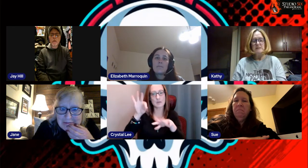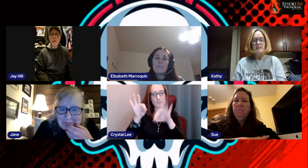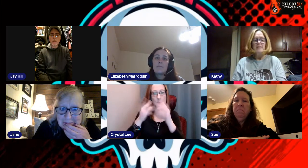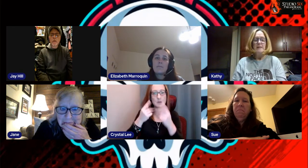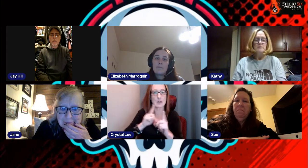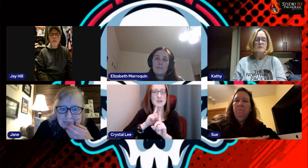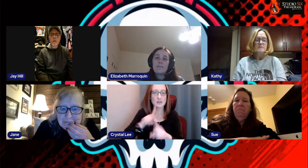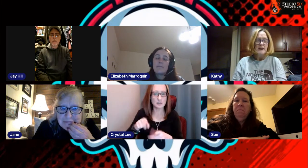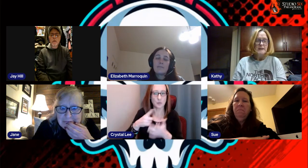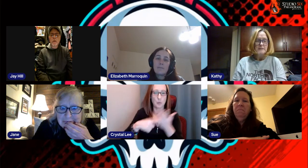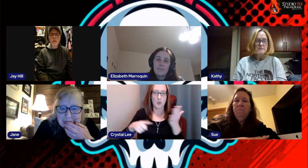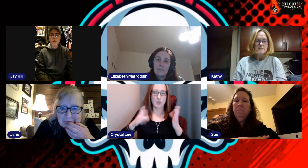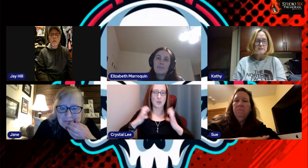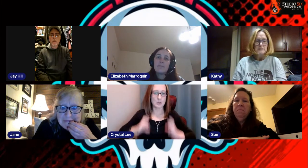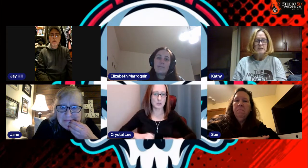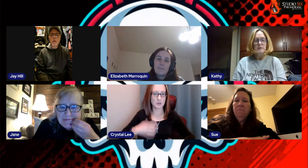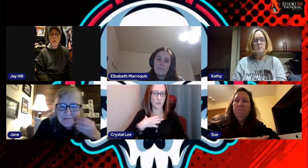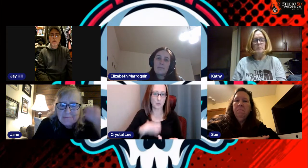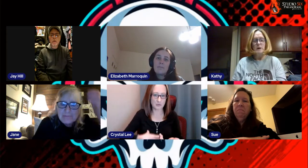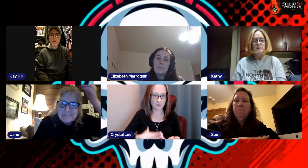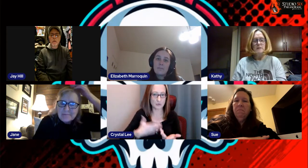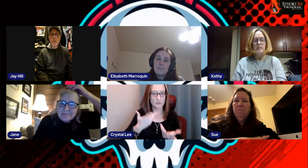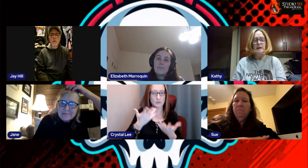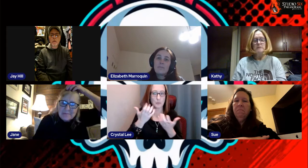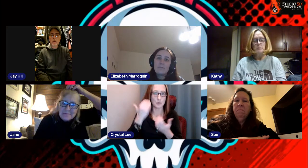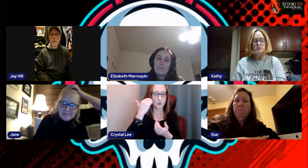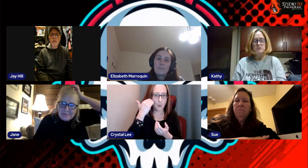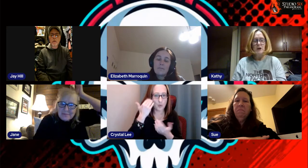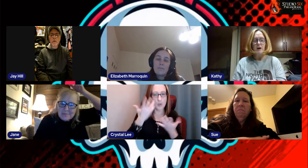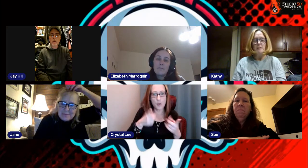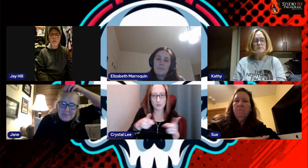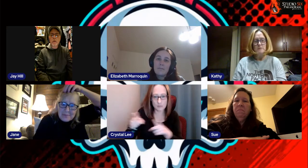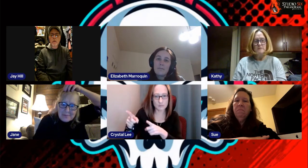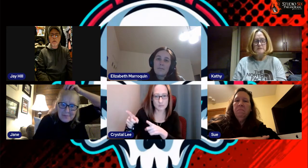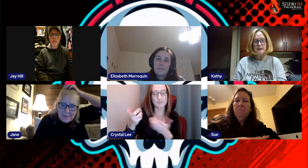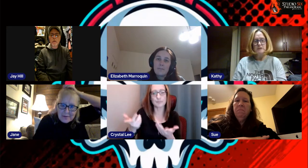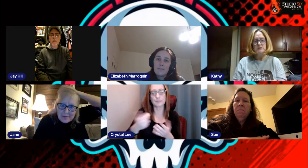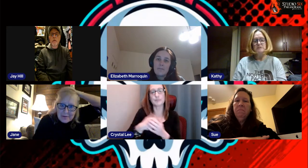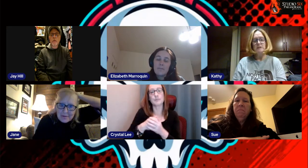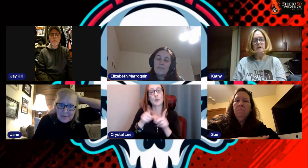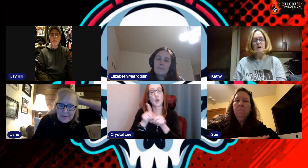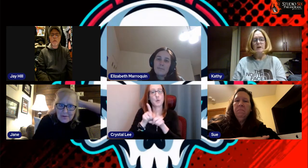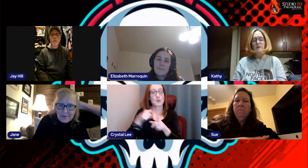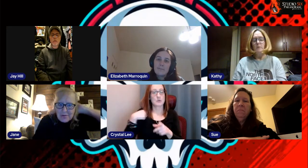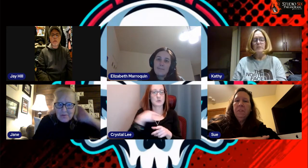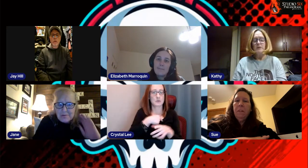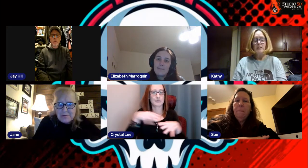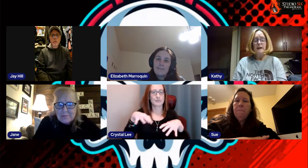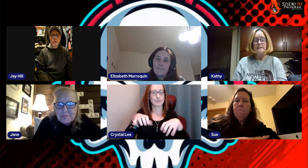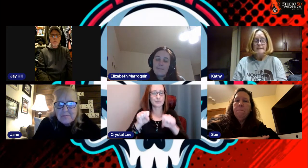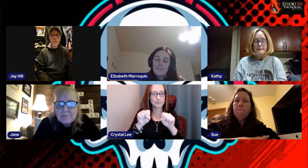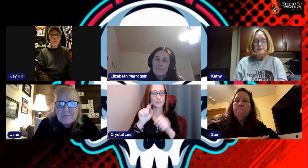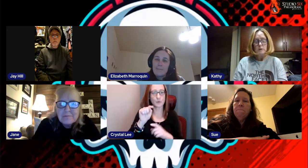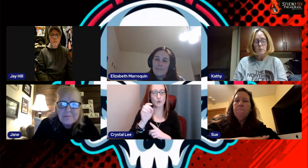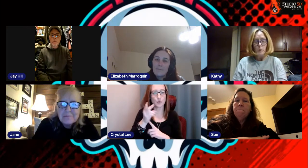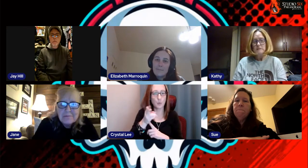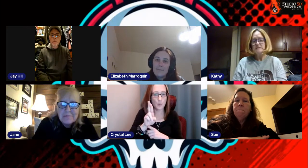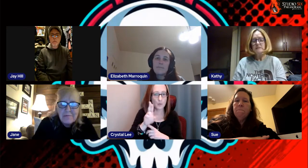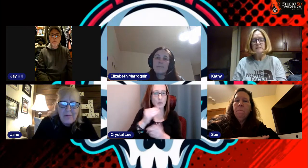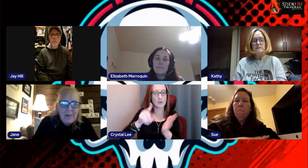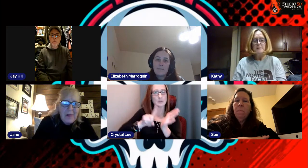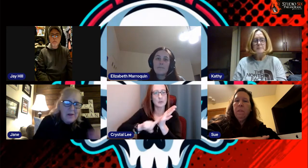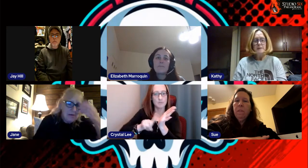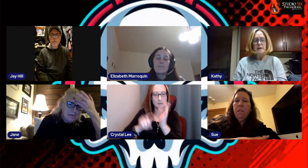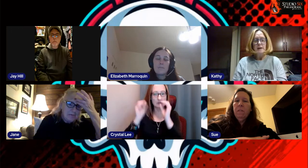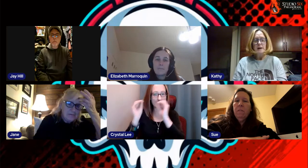businesses, they do investigative, what clients wish to do and do investigations of what the client needs or